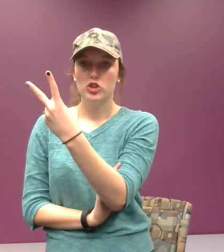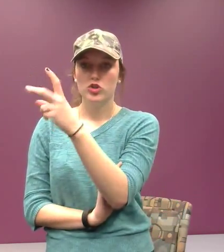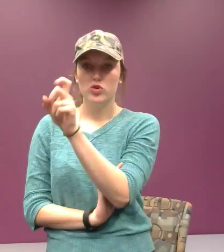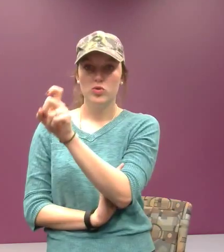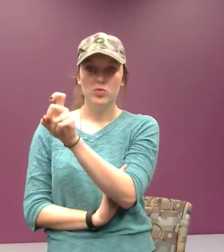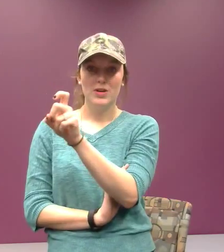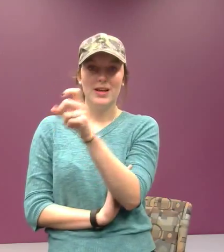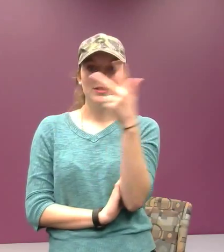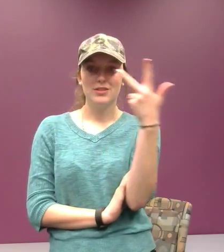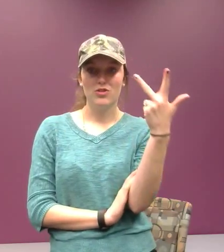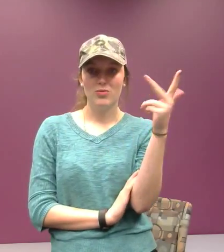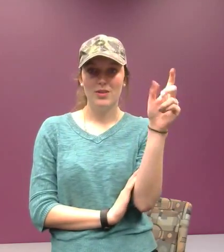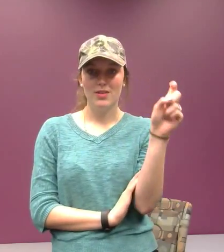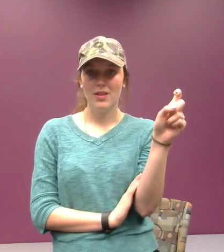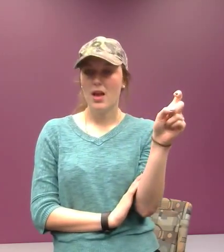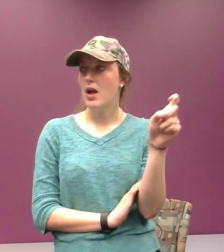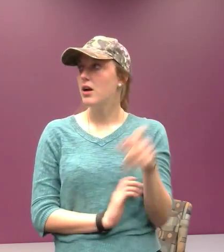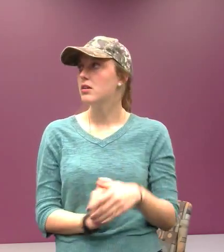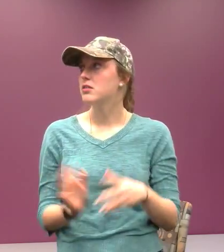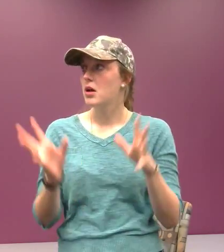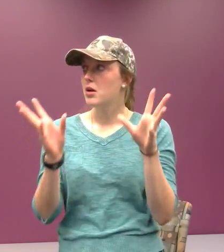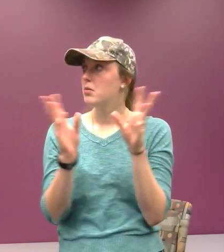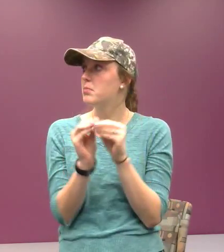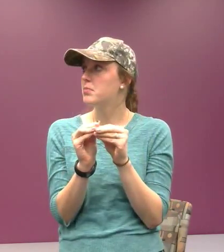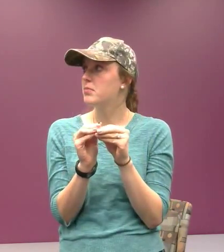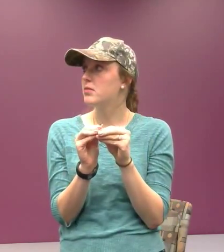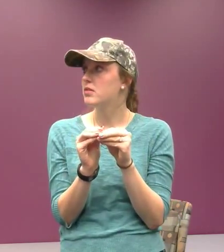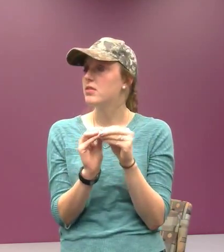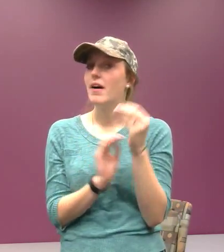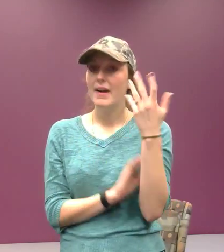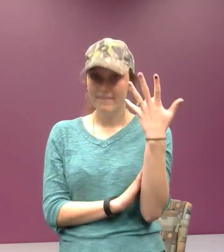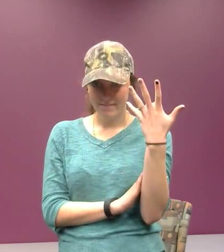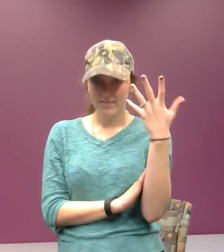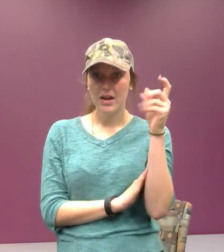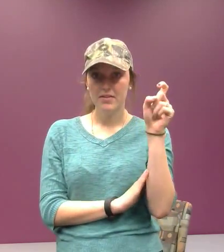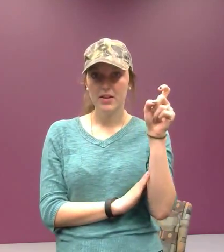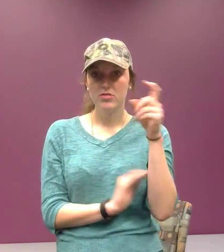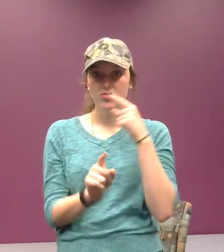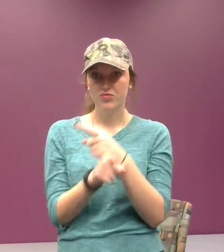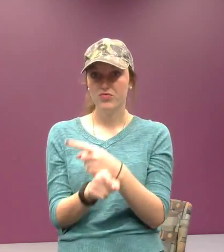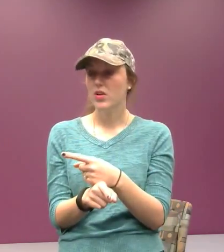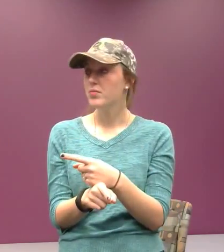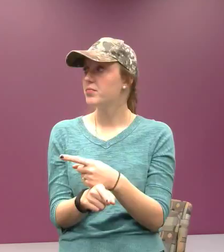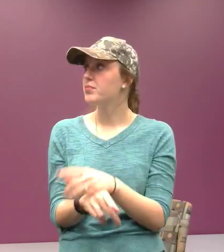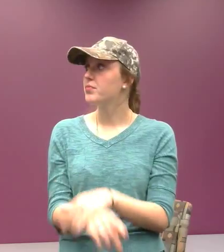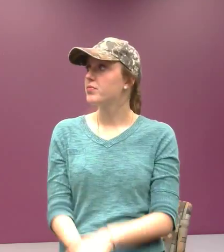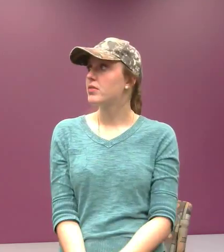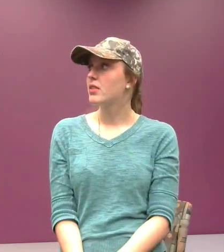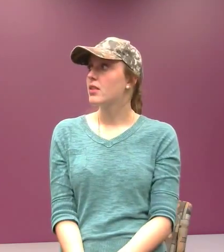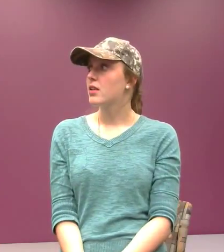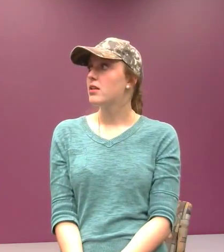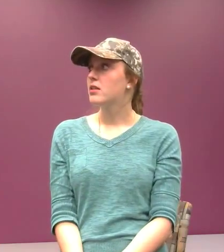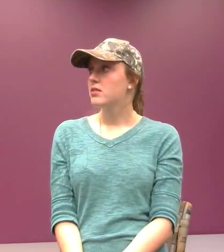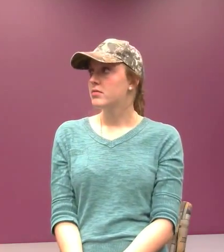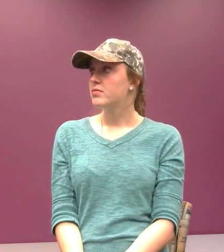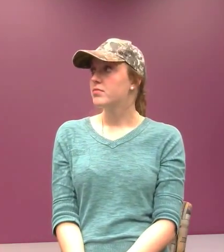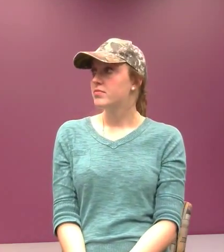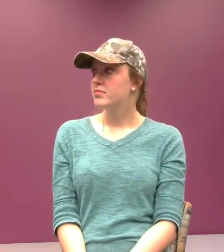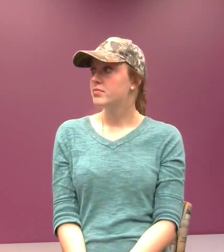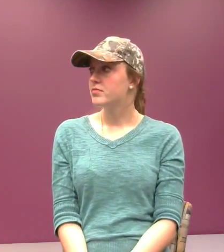inside is 3x. I put them together, I do get 5x. So this would be the correct factorization then